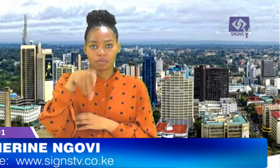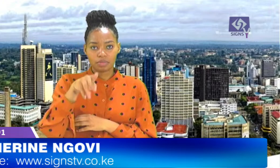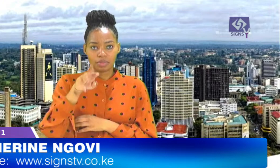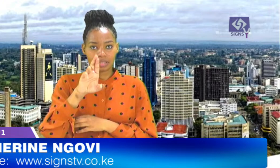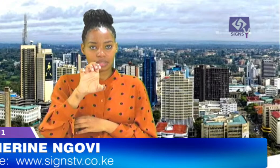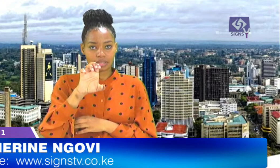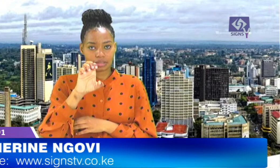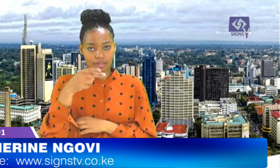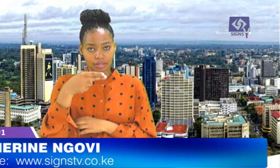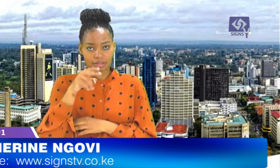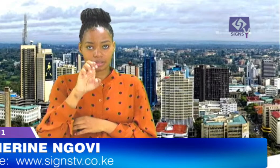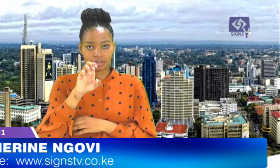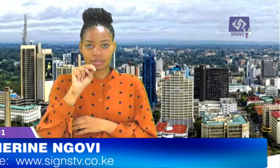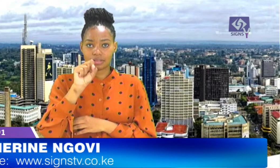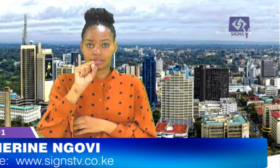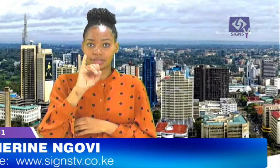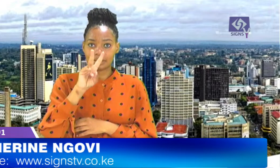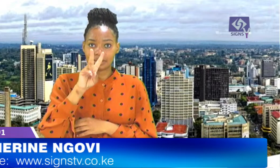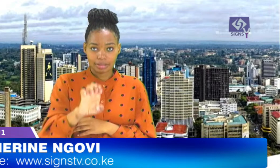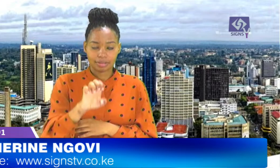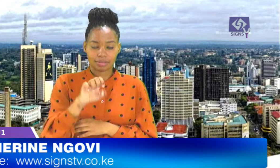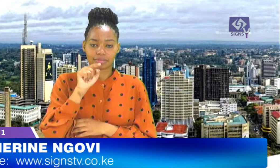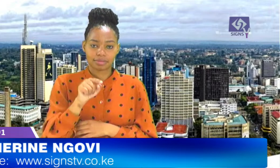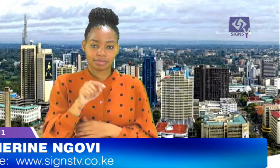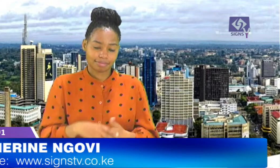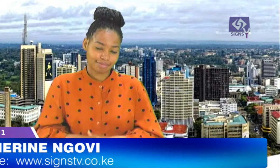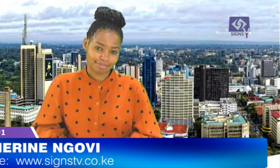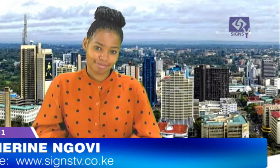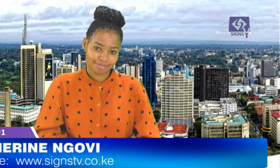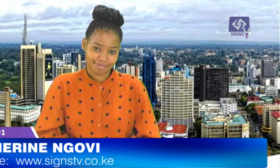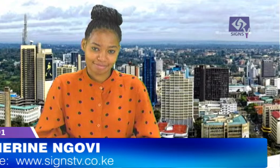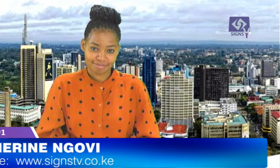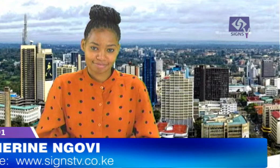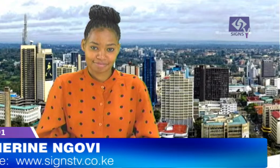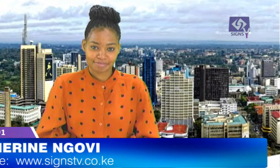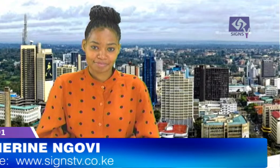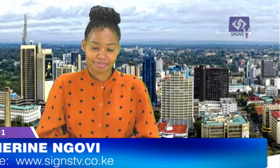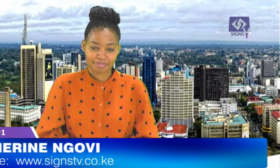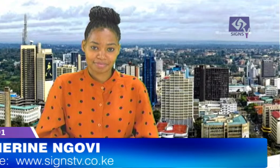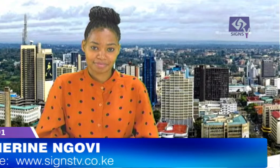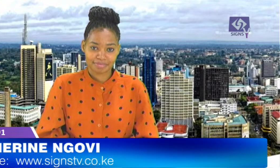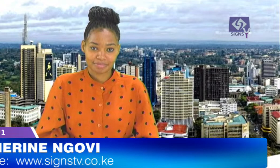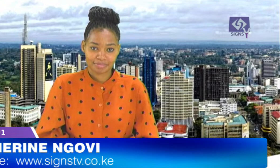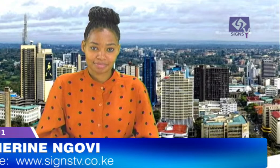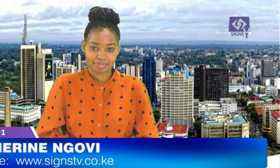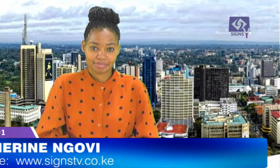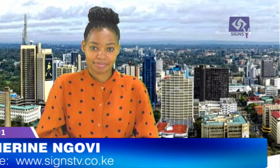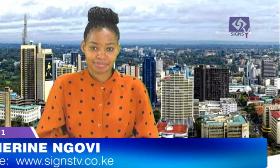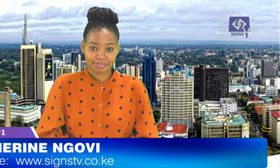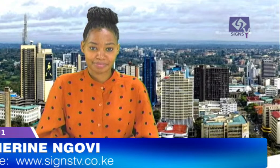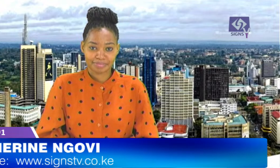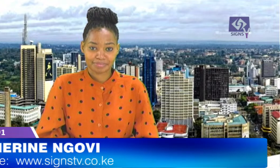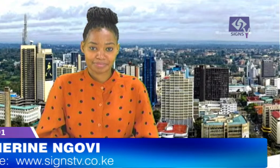involving the Senate in the legislative process to ensure comprehensive